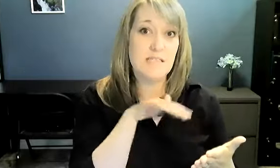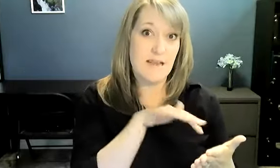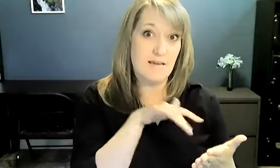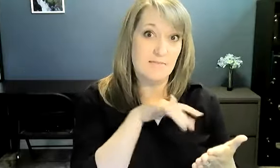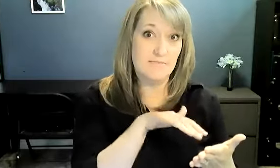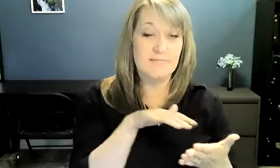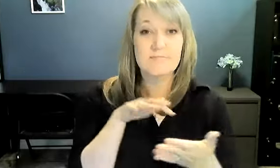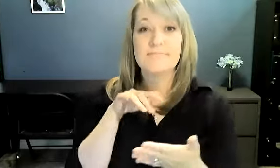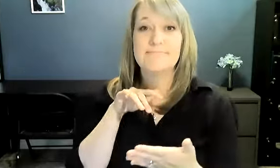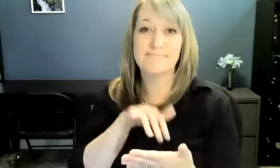Study.